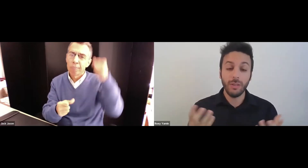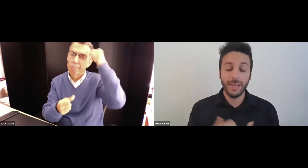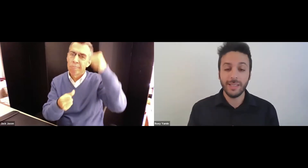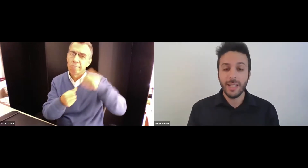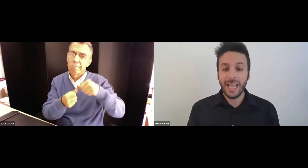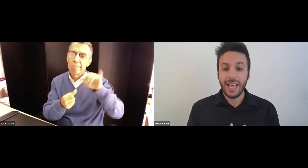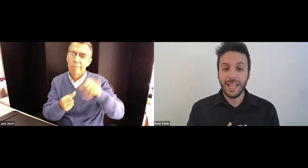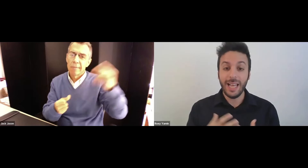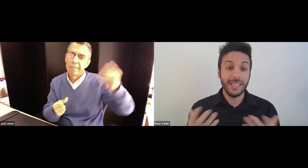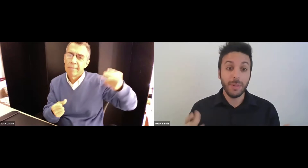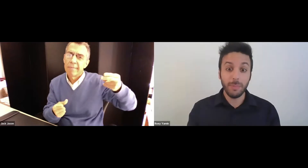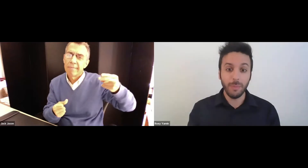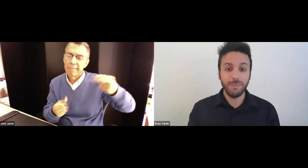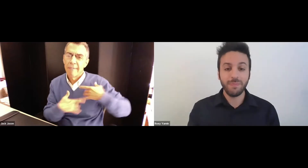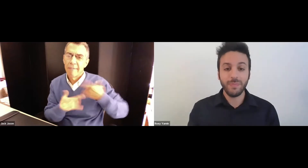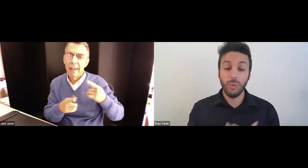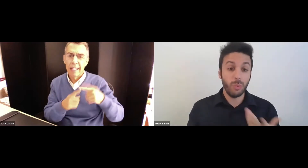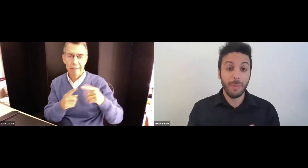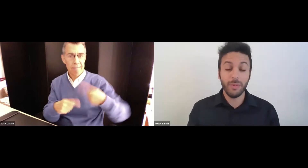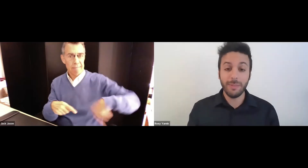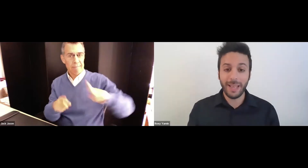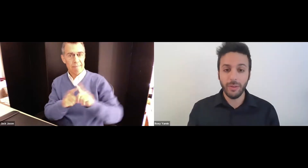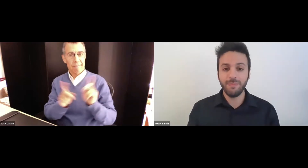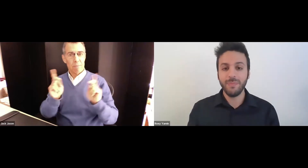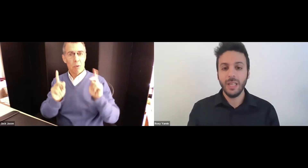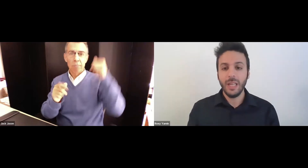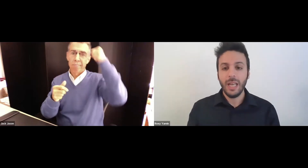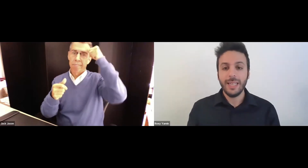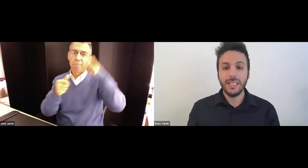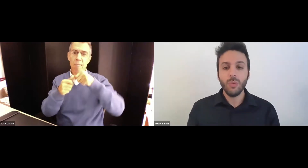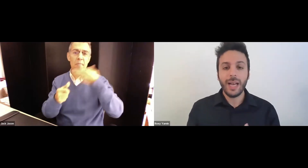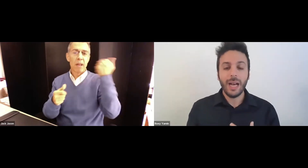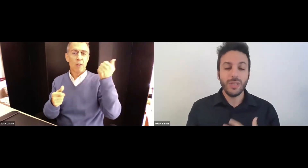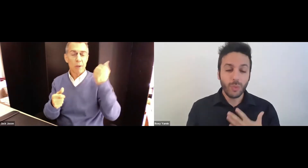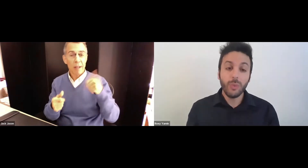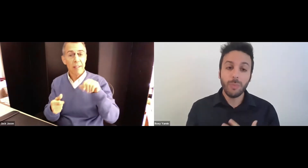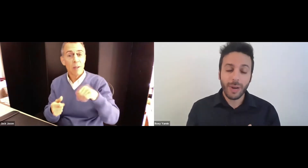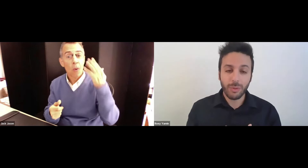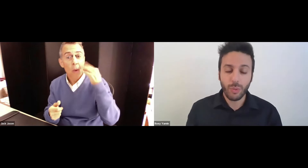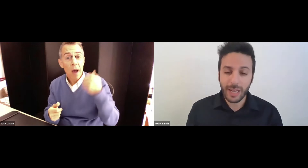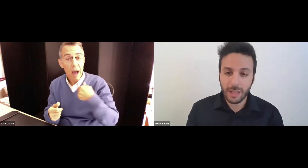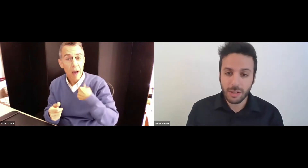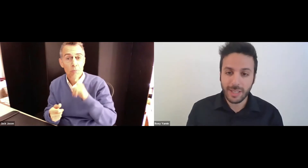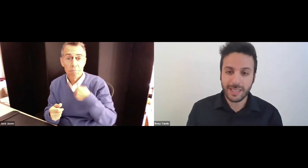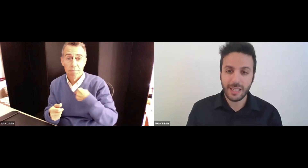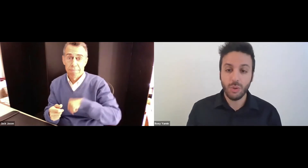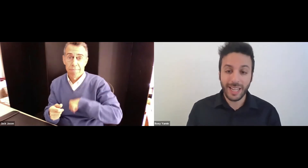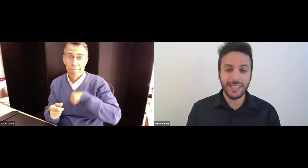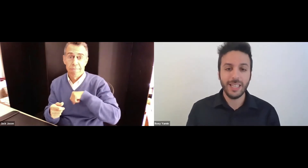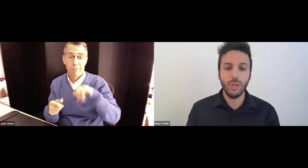event as a people. We will remember it better. This is why I was really proud to create today's session with